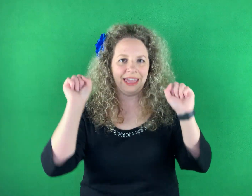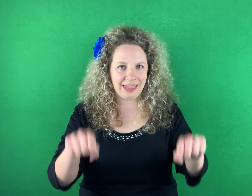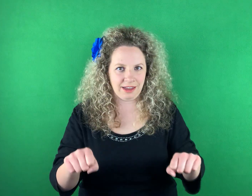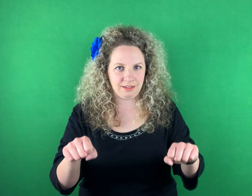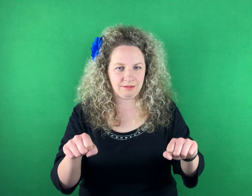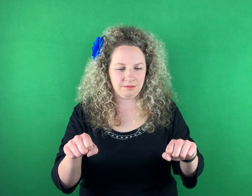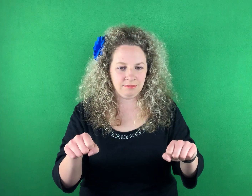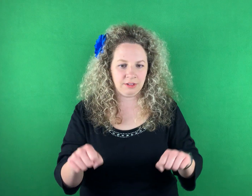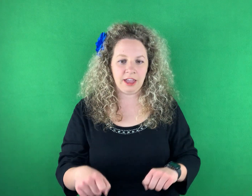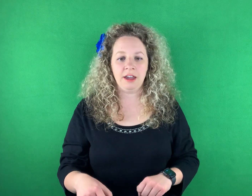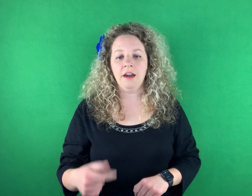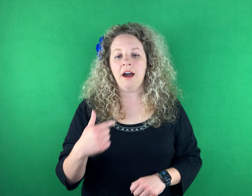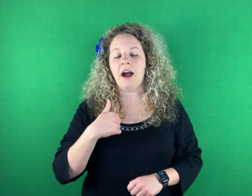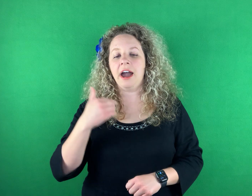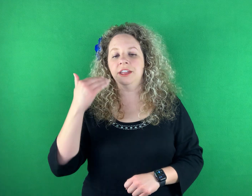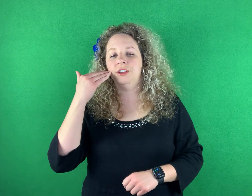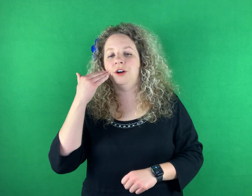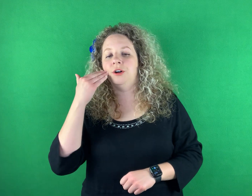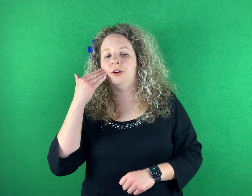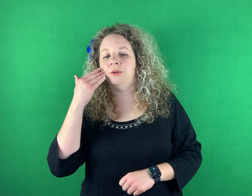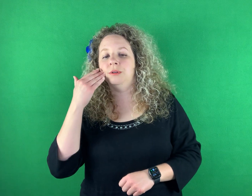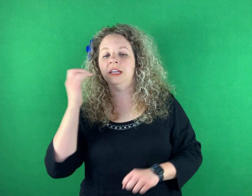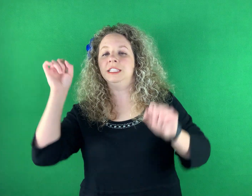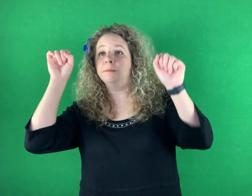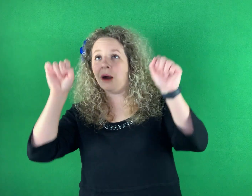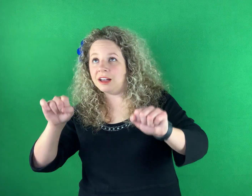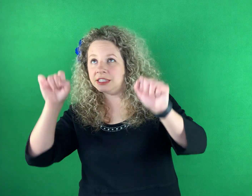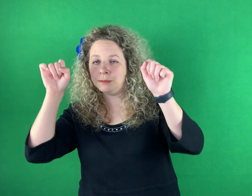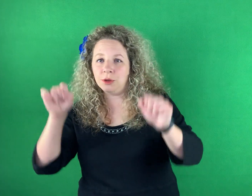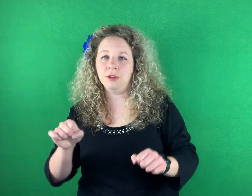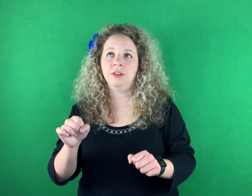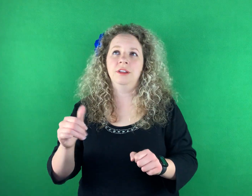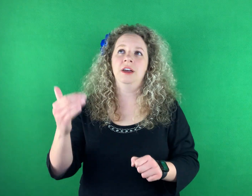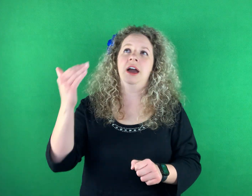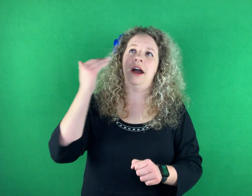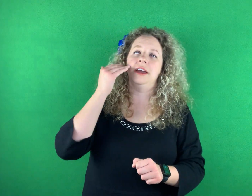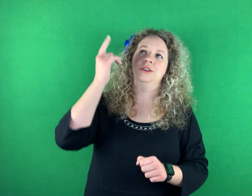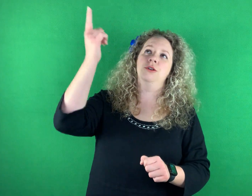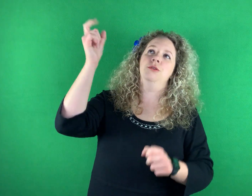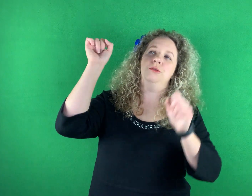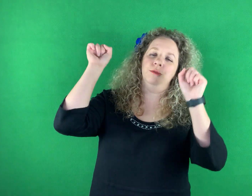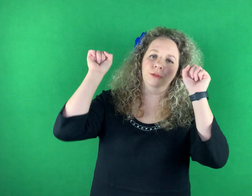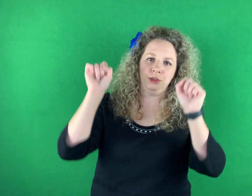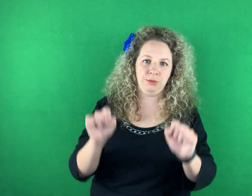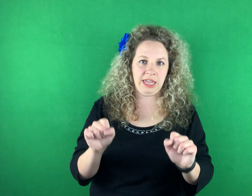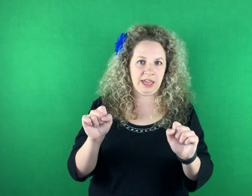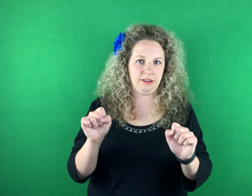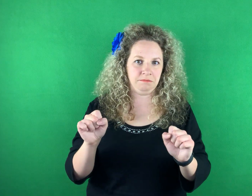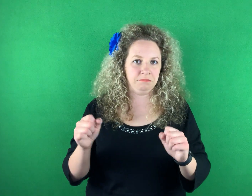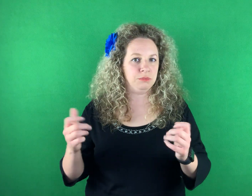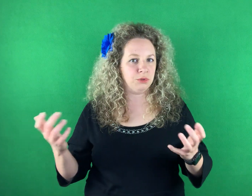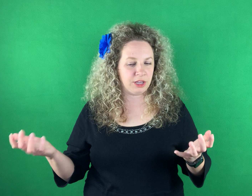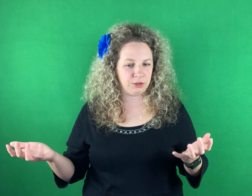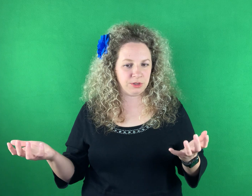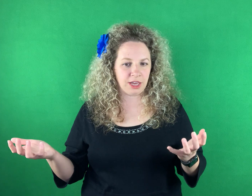can. Okay, I know it's possible. I know you can. So I could do it that